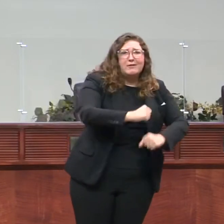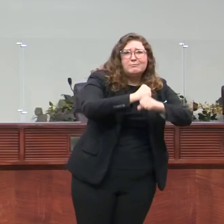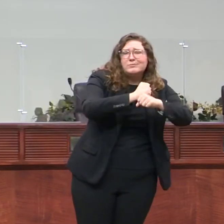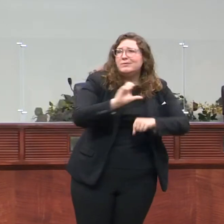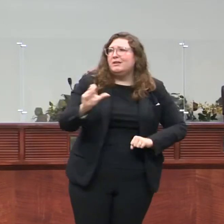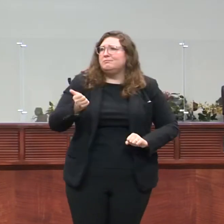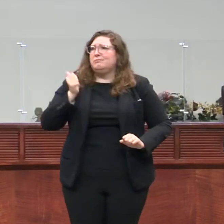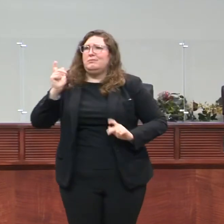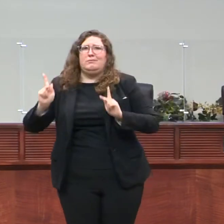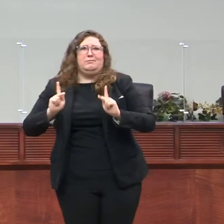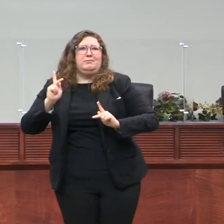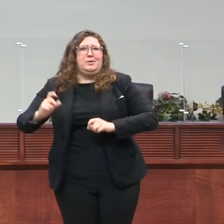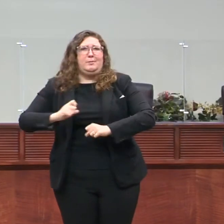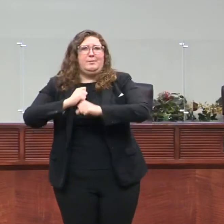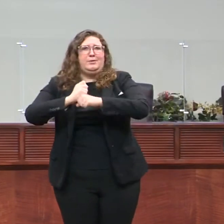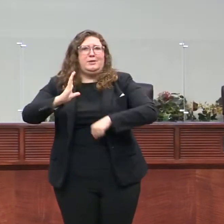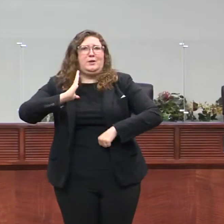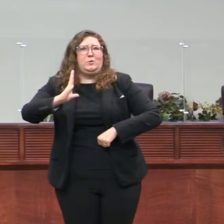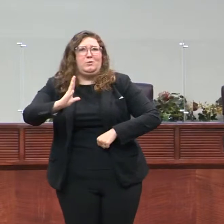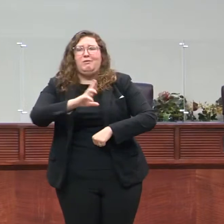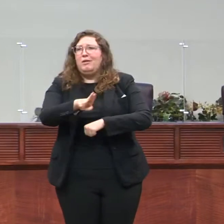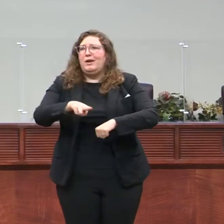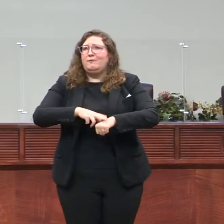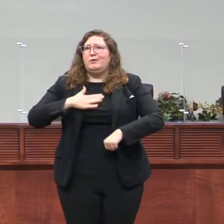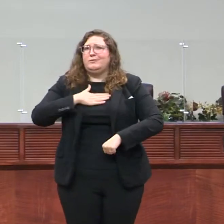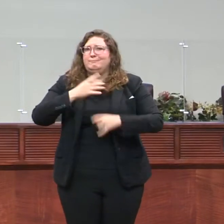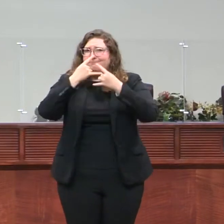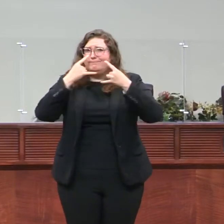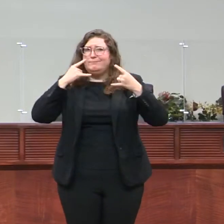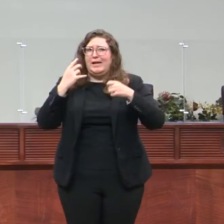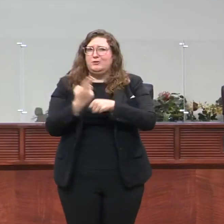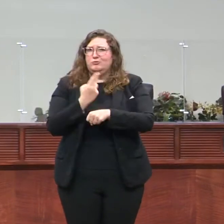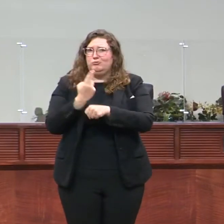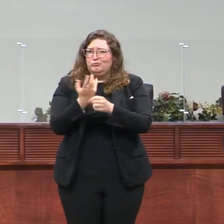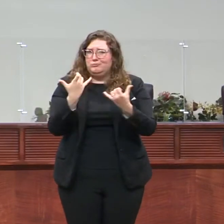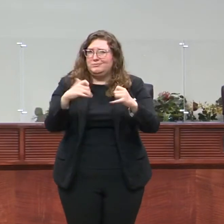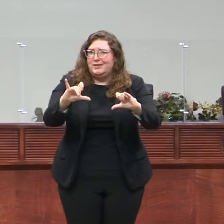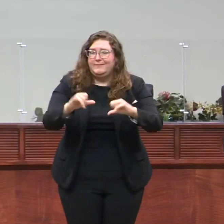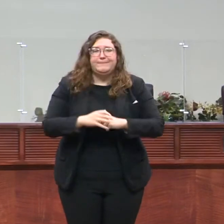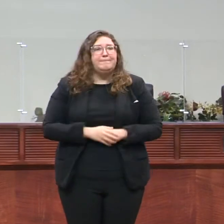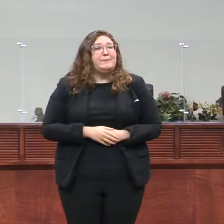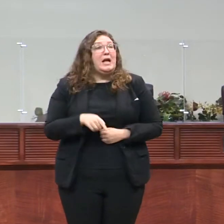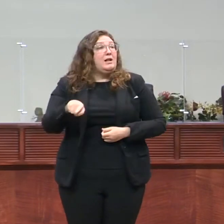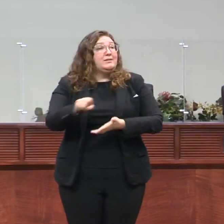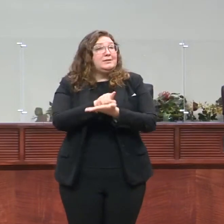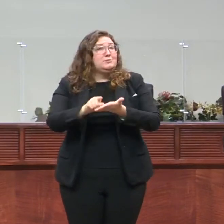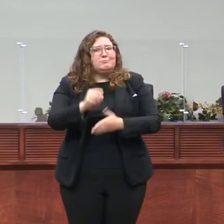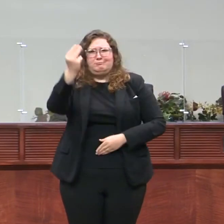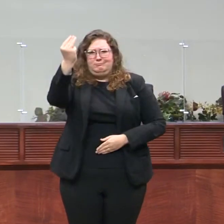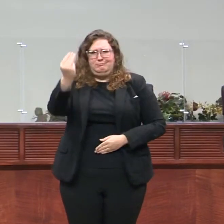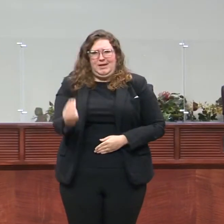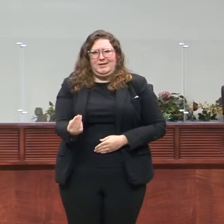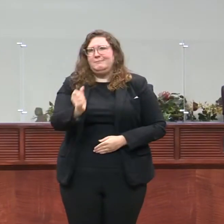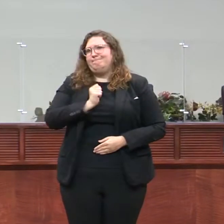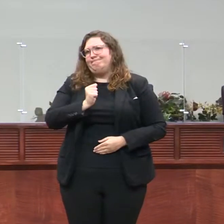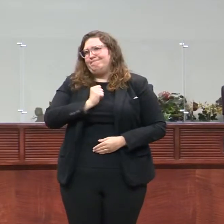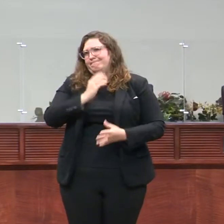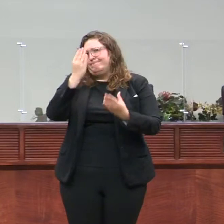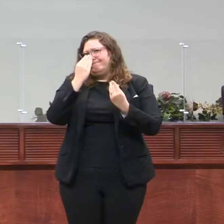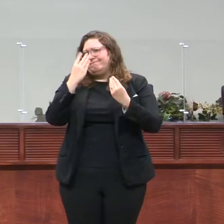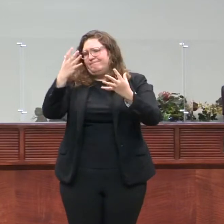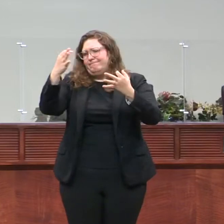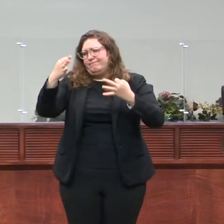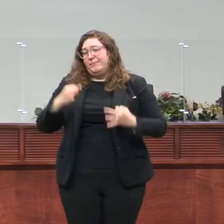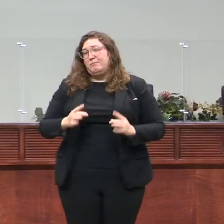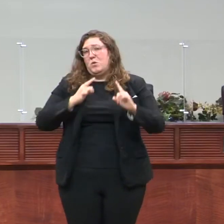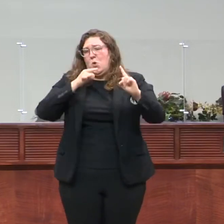to continue wearing your facial coverings. So this week, every Monday when we start, I try to tell you what are the goals